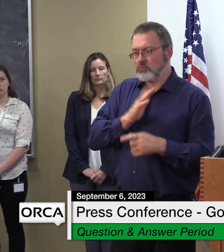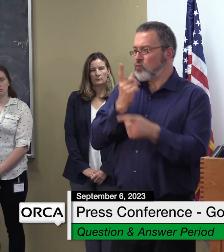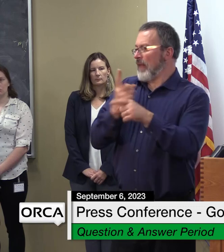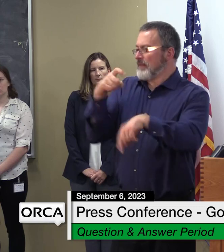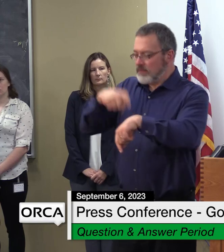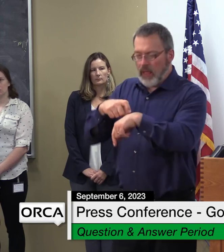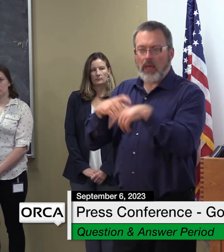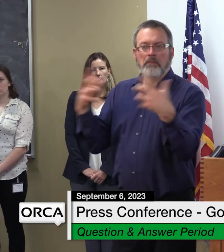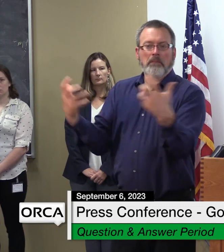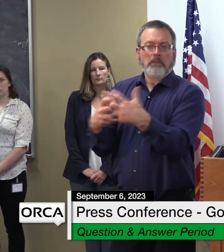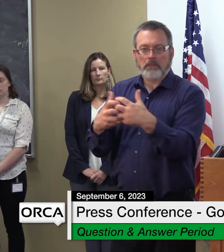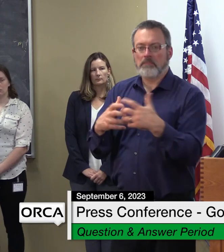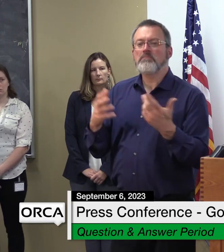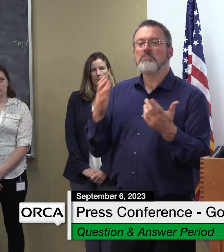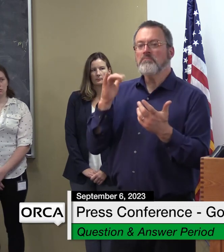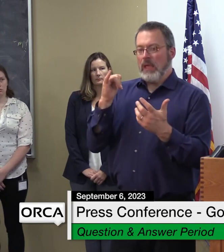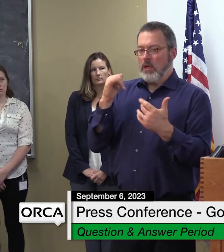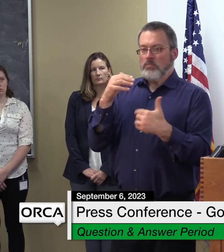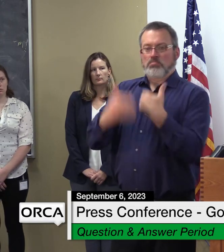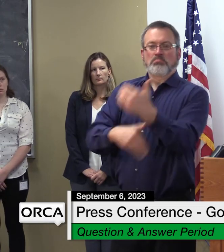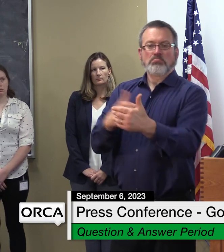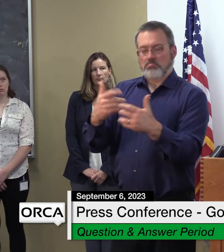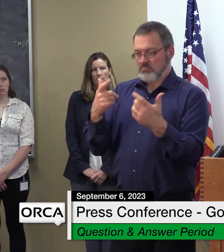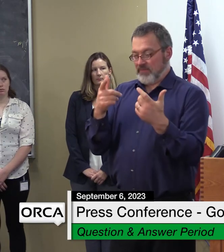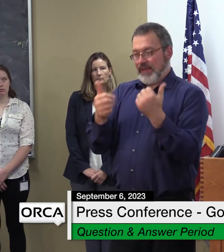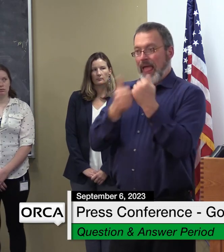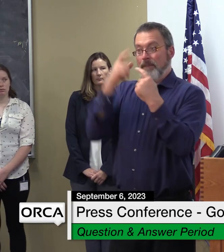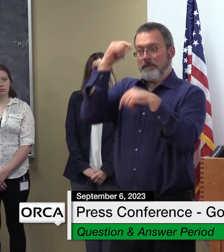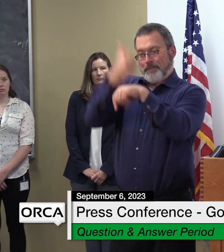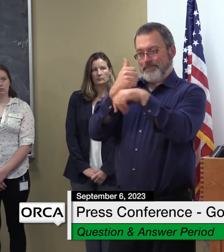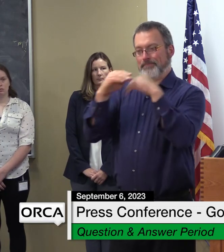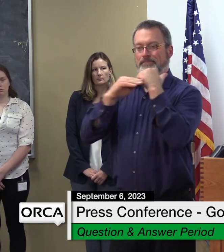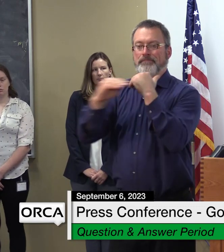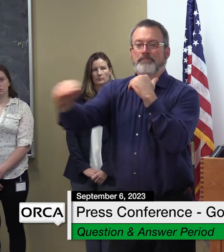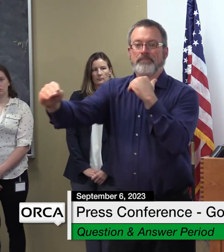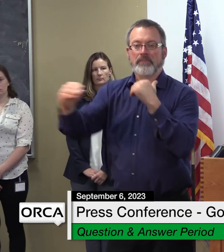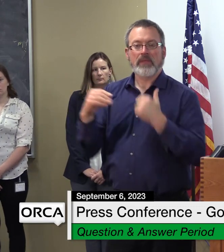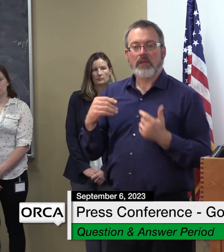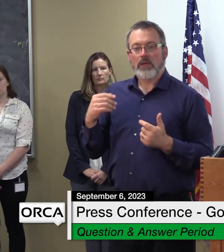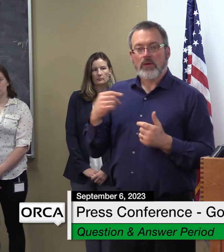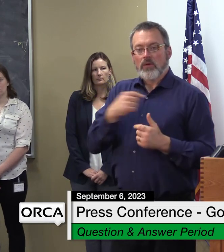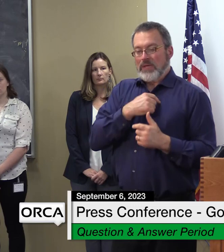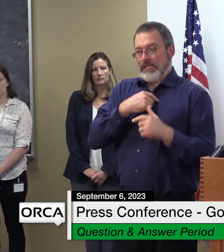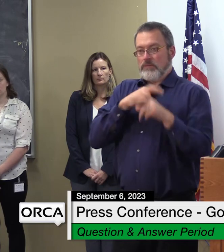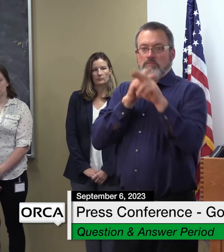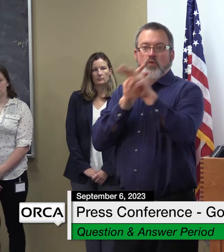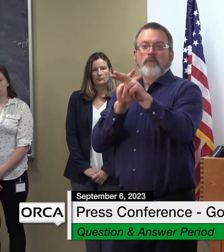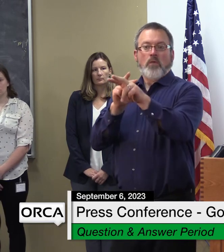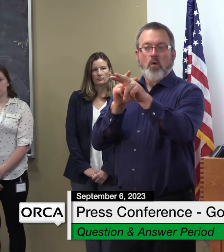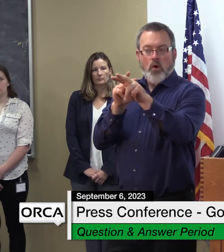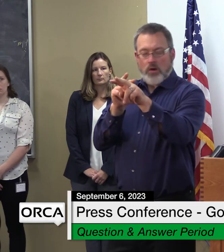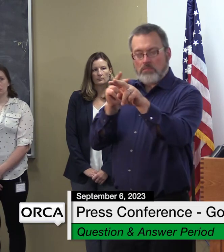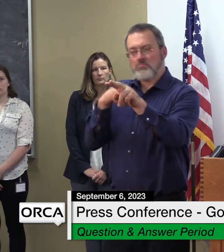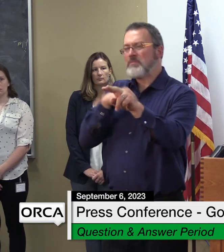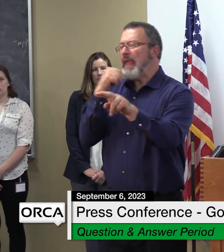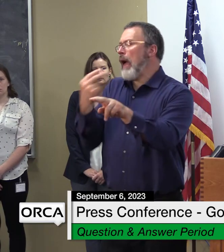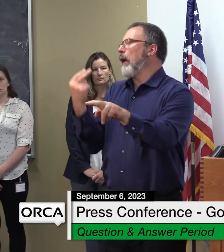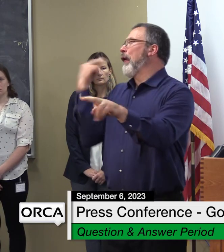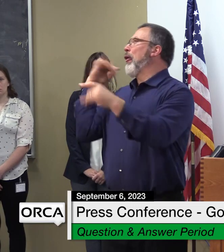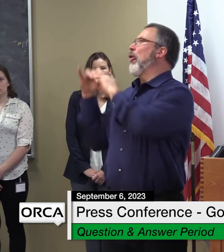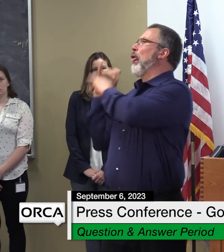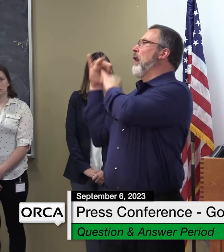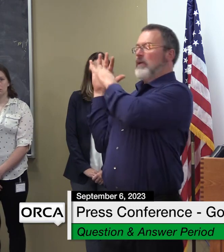some support and stability. And so I think we just need to look forward at this point and bring